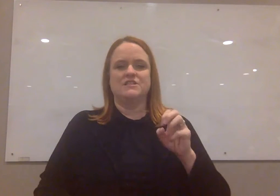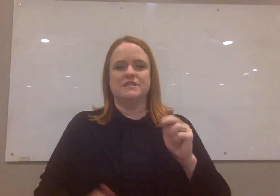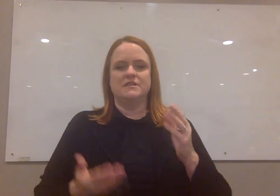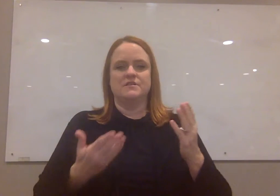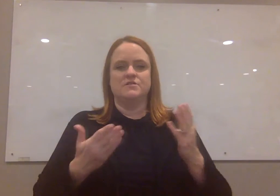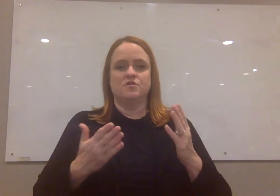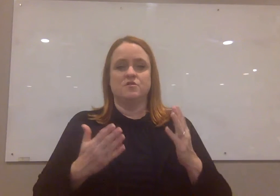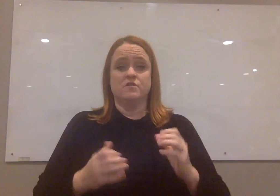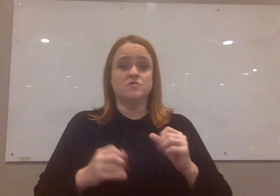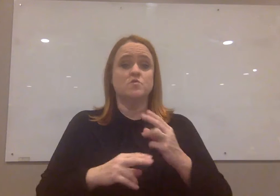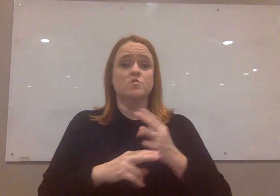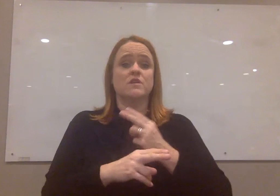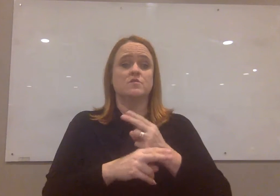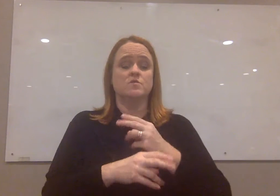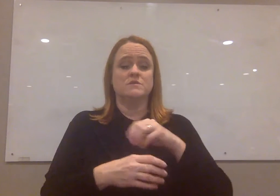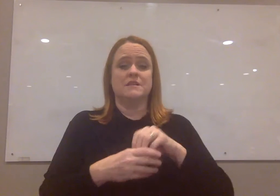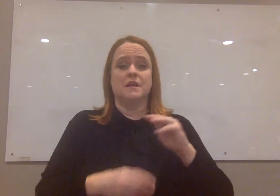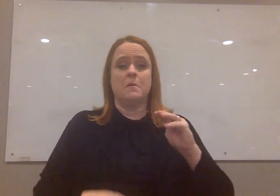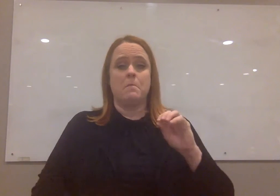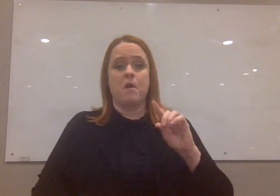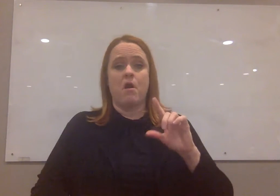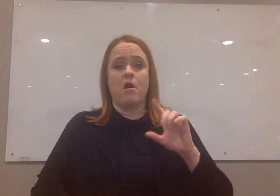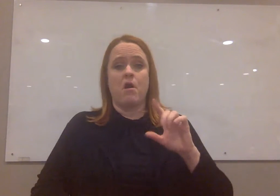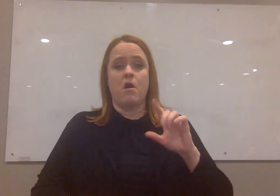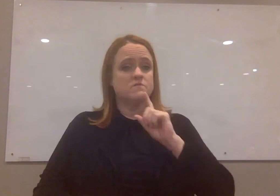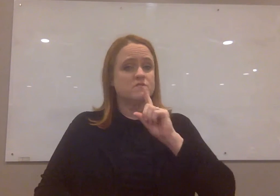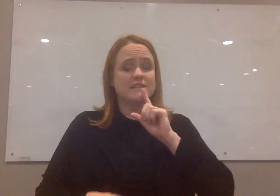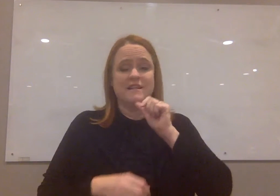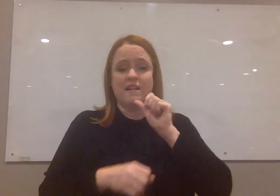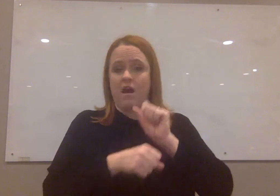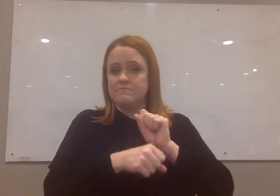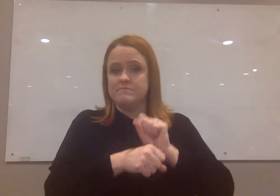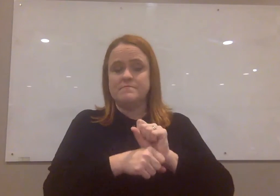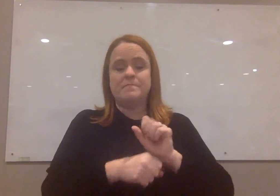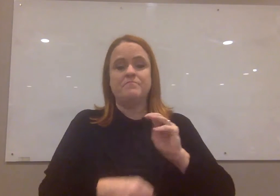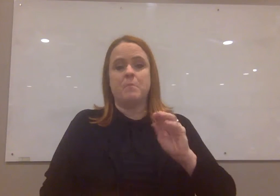they're not officially a gen server if we want to emulate that interface. And